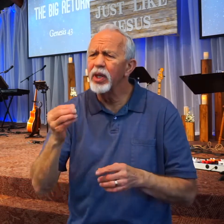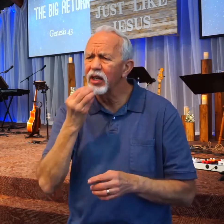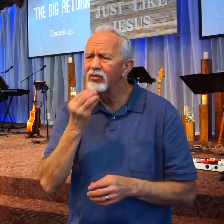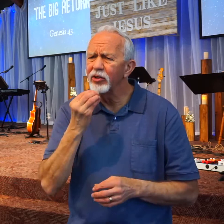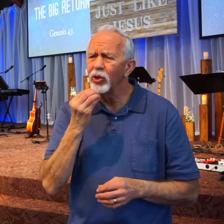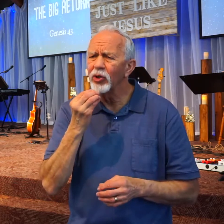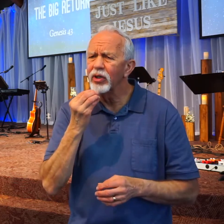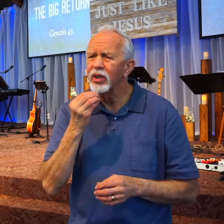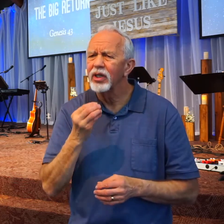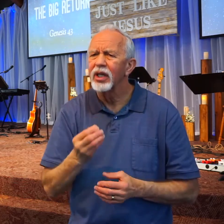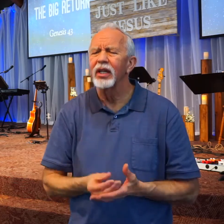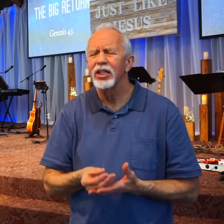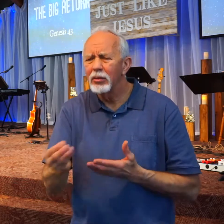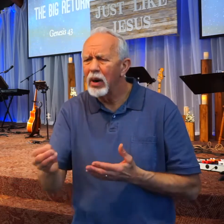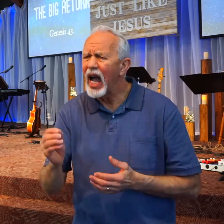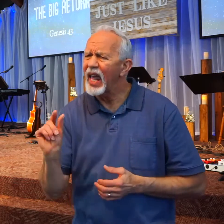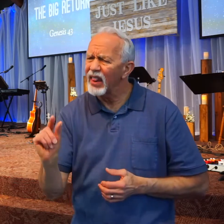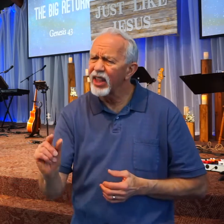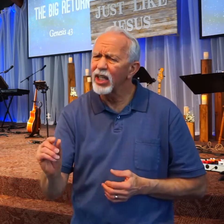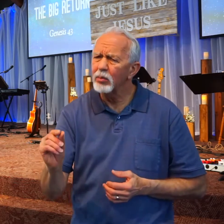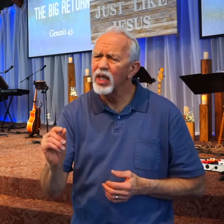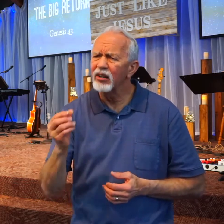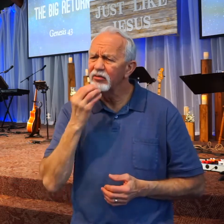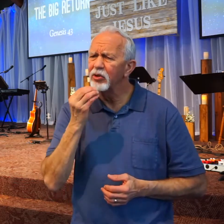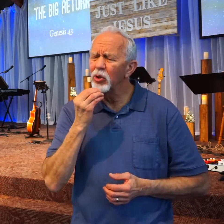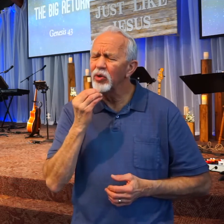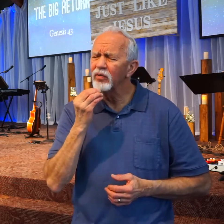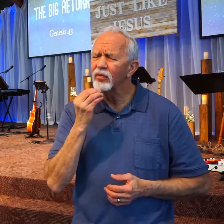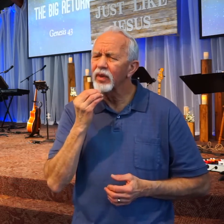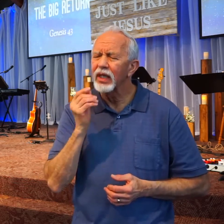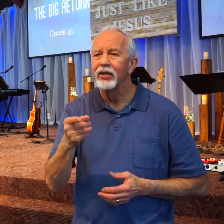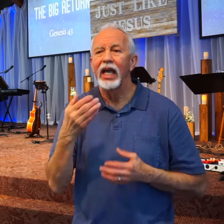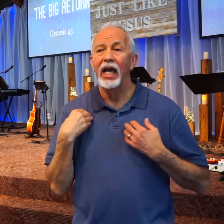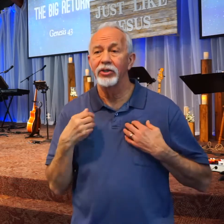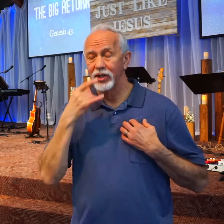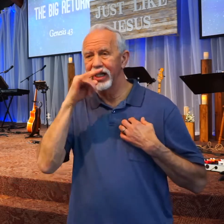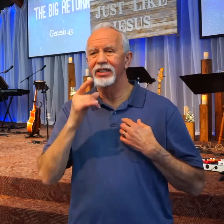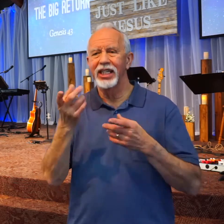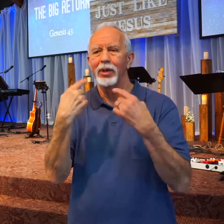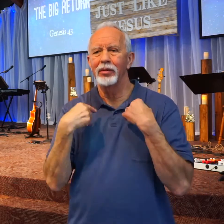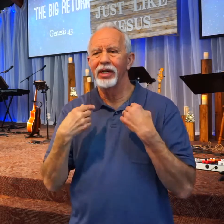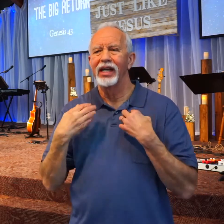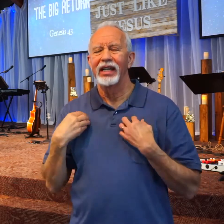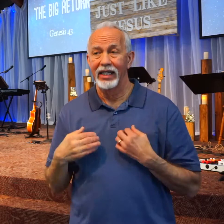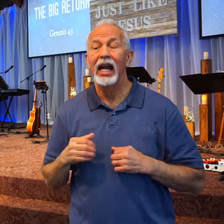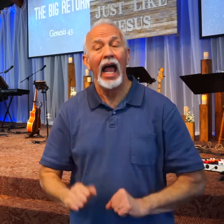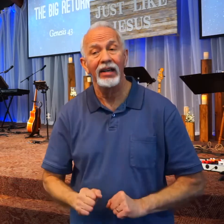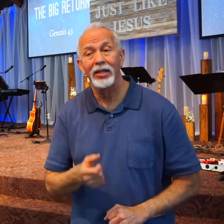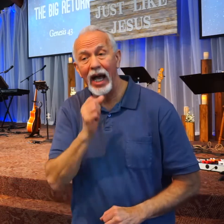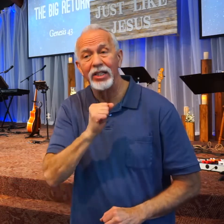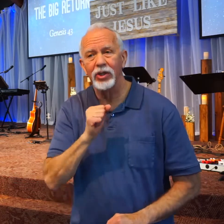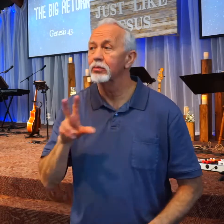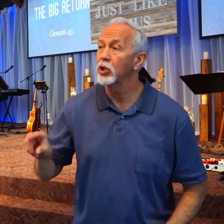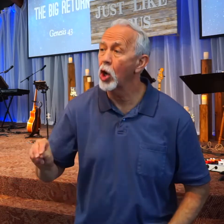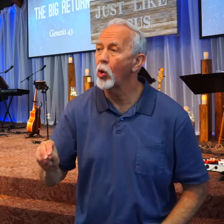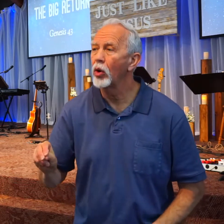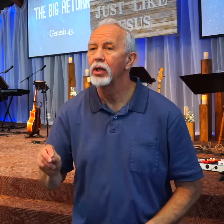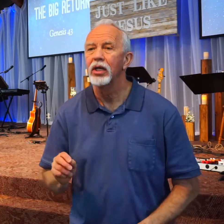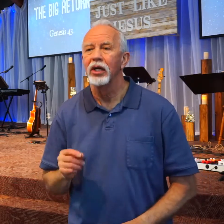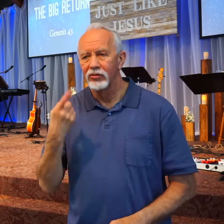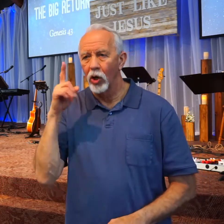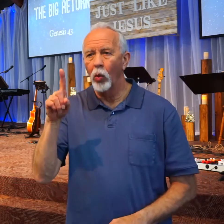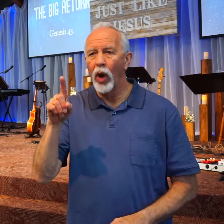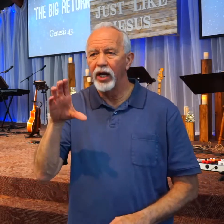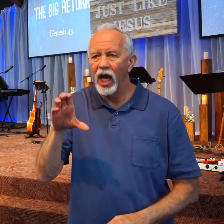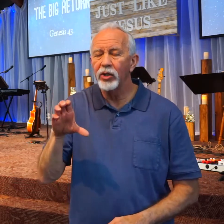to me. Buy a little food. Have you ever had your kids come up to you and say, can I have some ice cream? No. For the